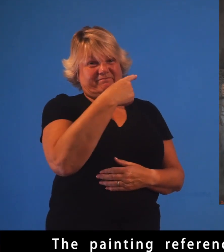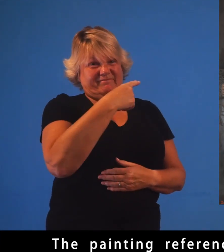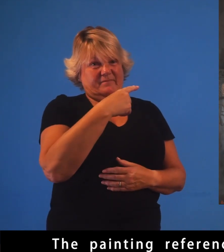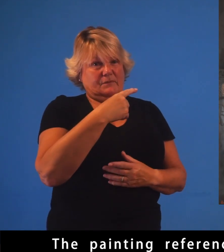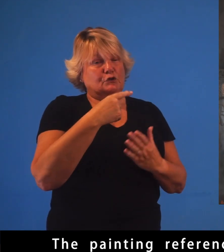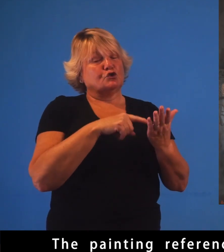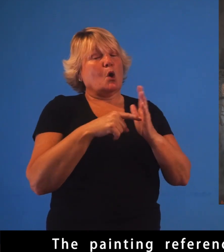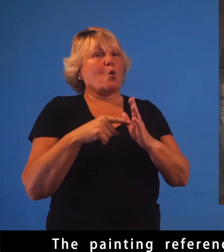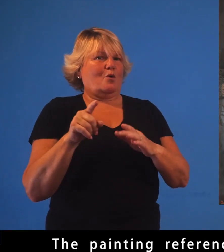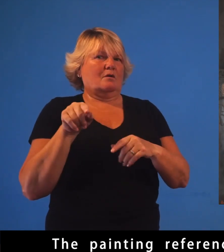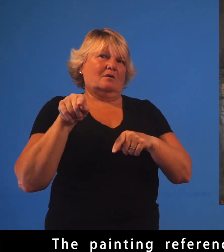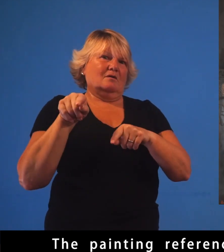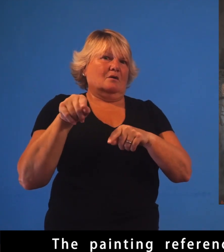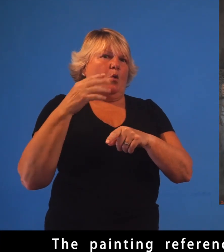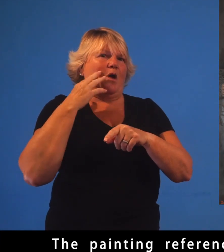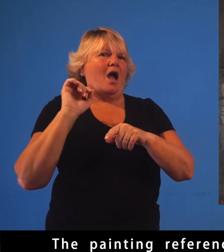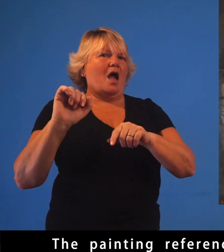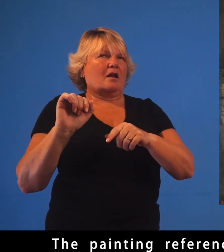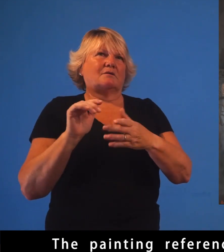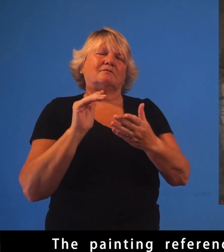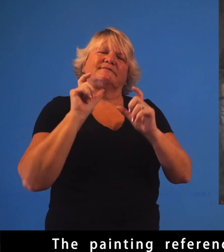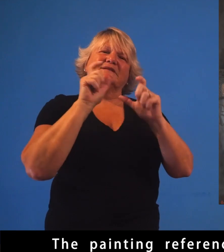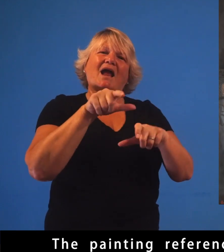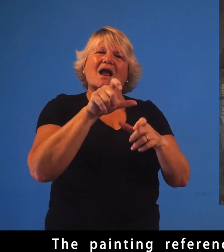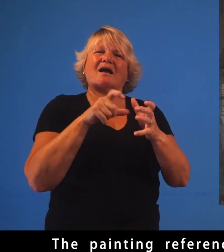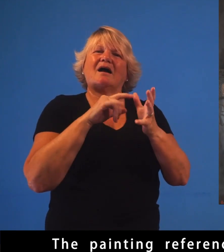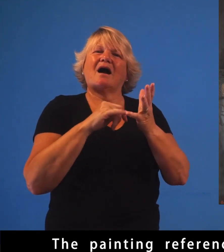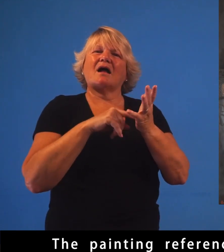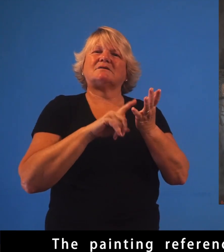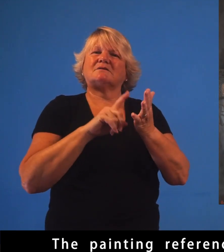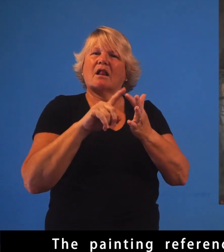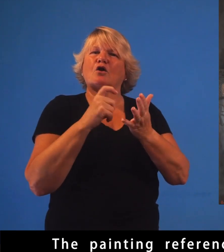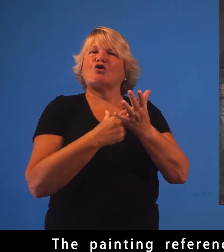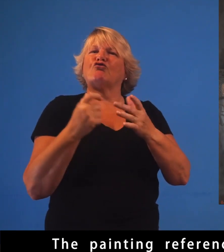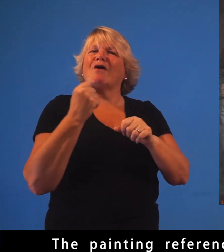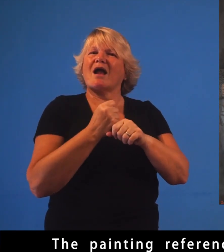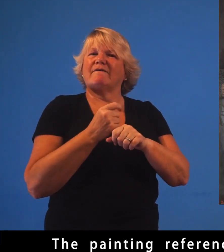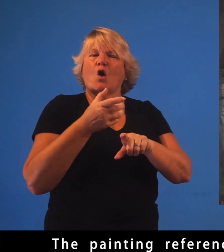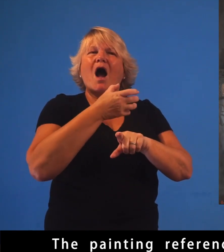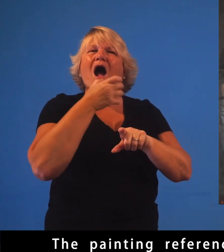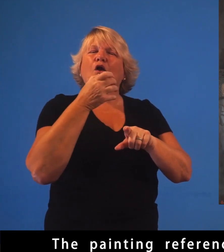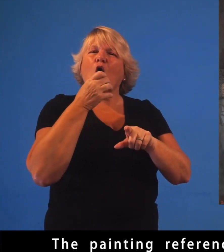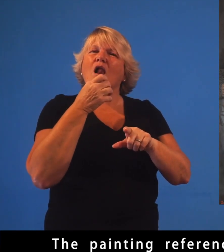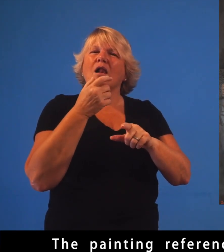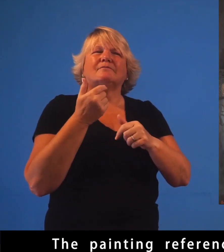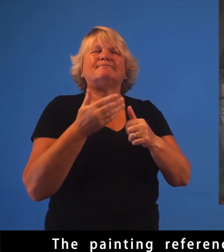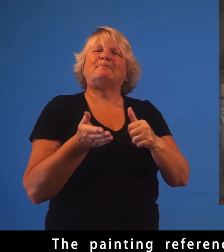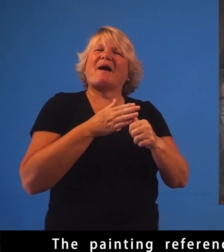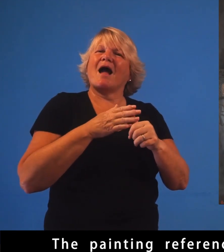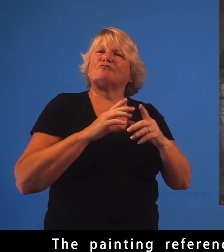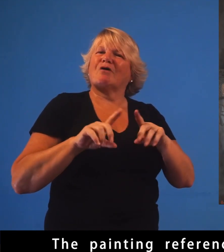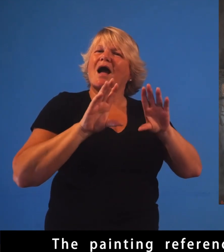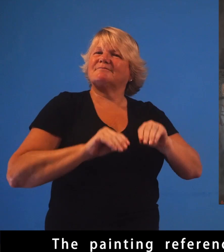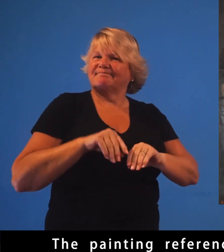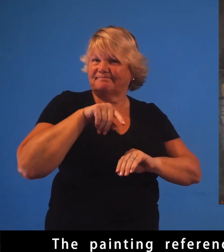The painting references a time when Howson was staying at Castle Craig for alcohol rehabilitation